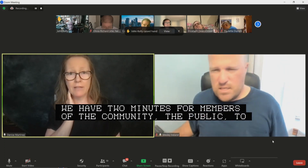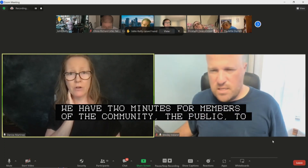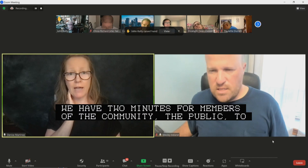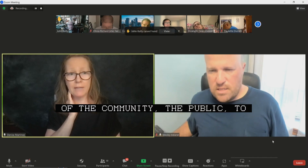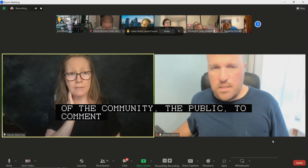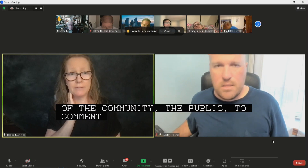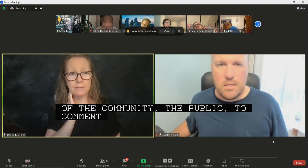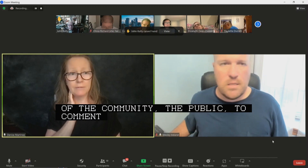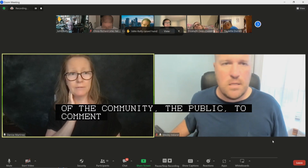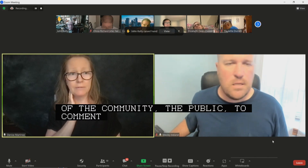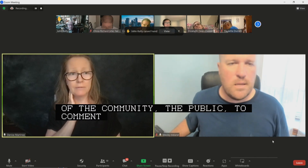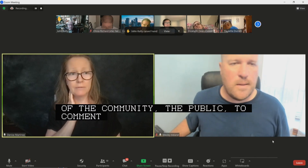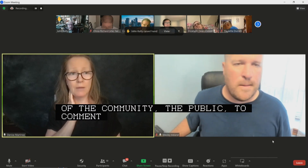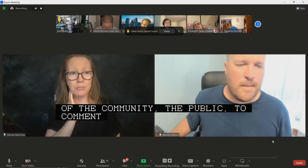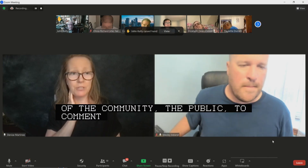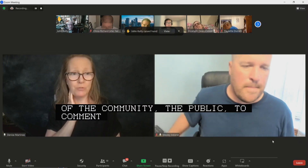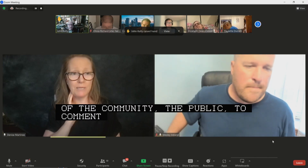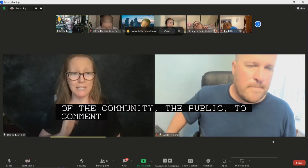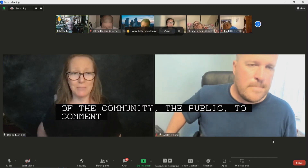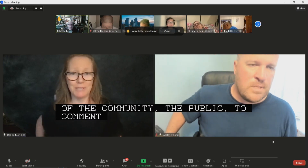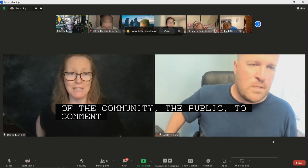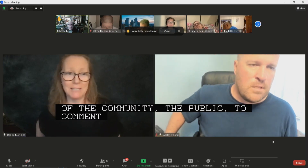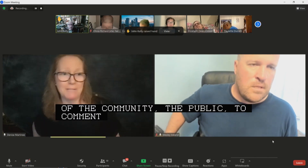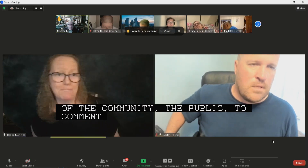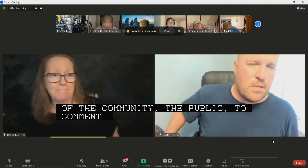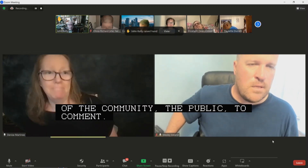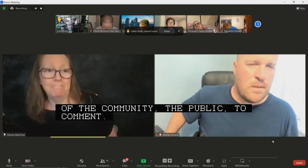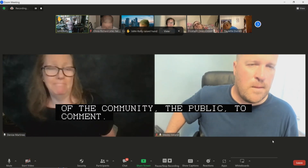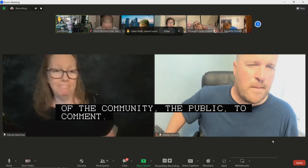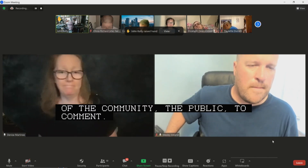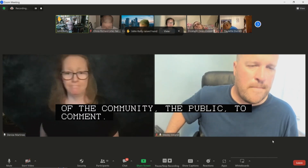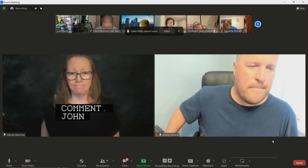John Kelly, go ahead. Yeah, thank you. Please.